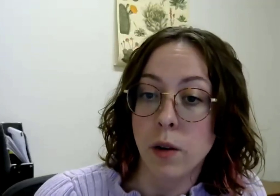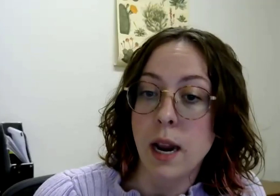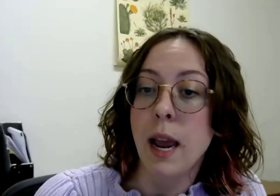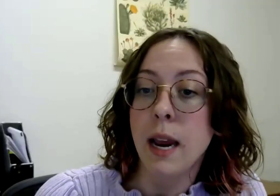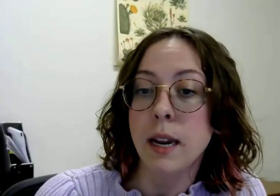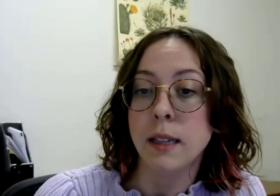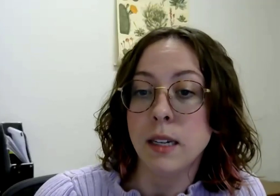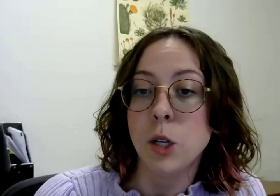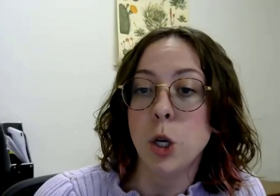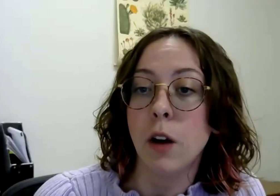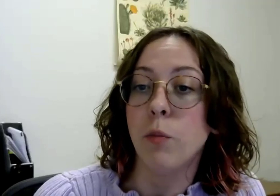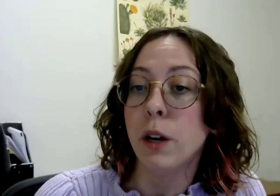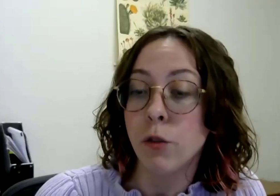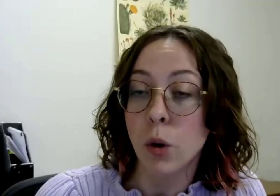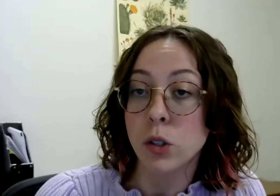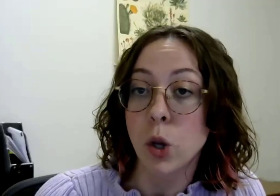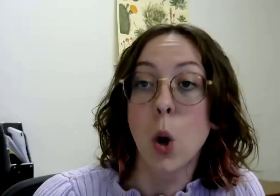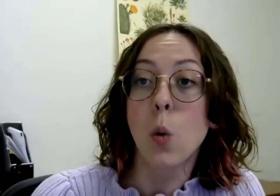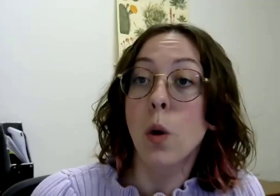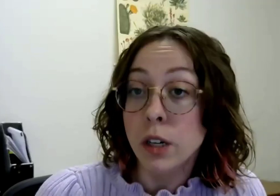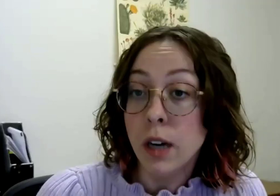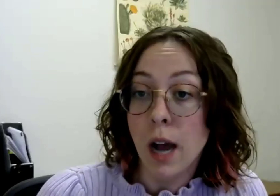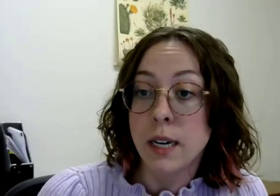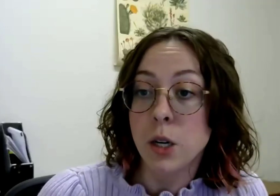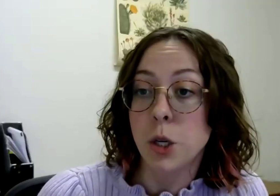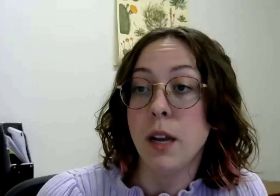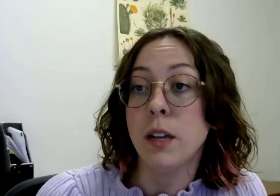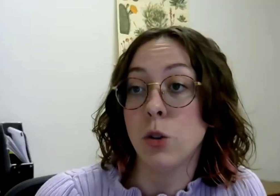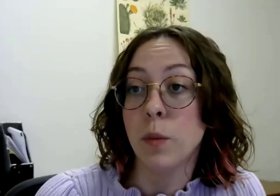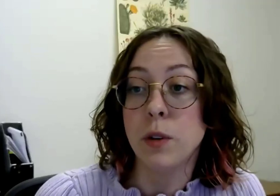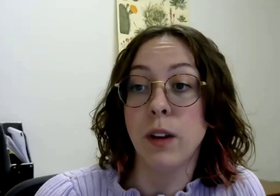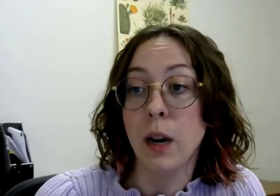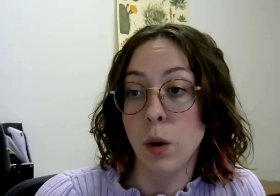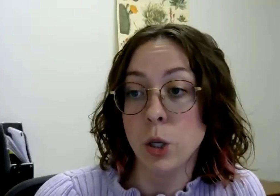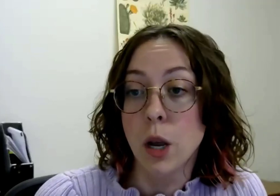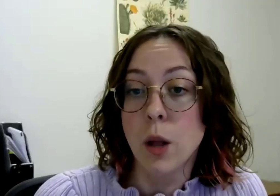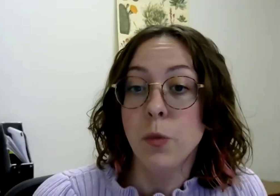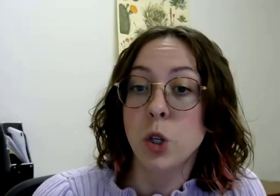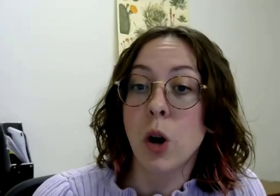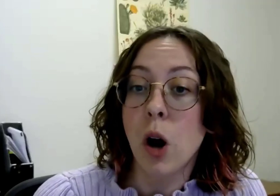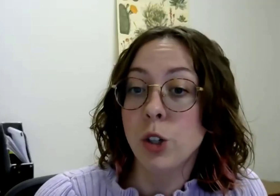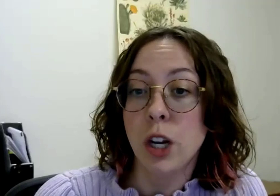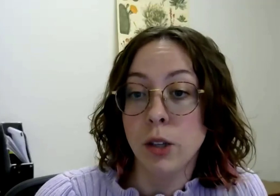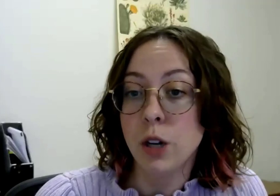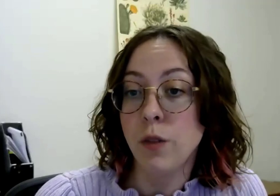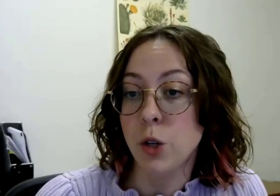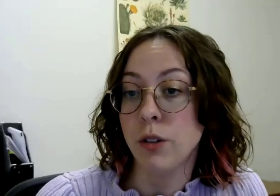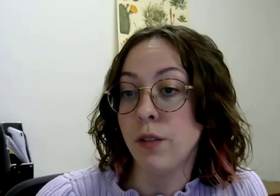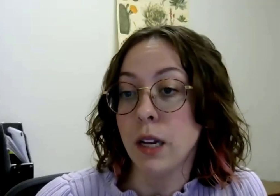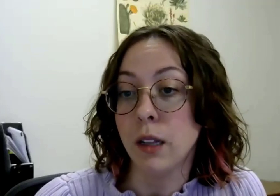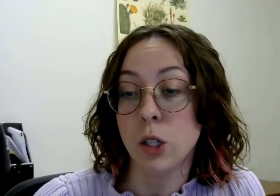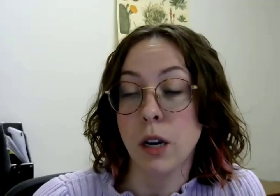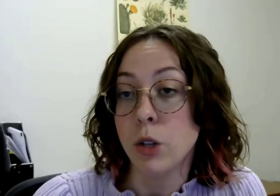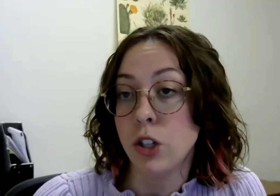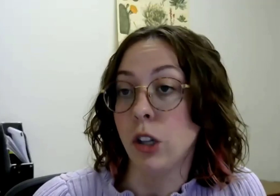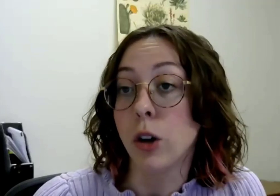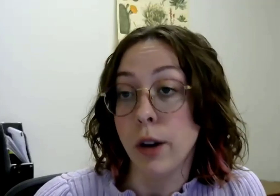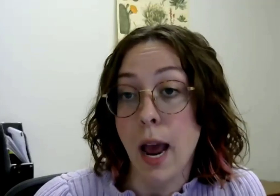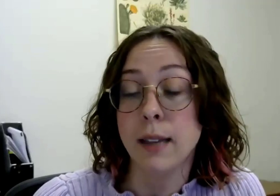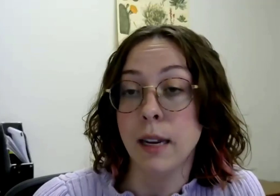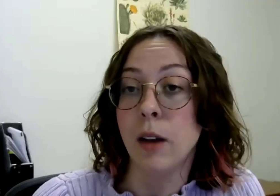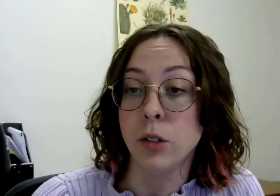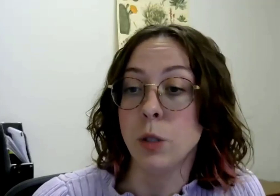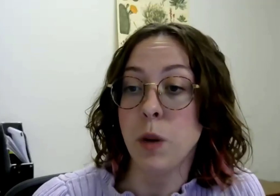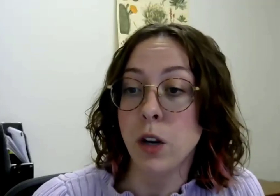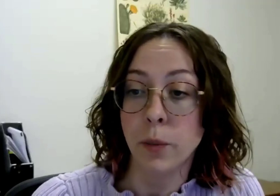color theory aid in the teaching of metaphors, word connotation, and descriptive language, which are all challenging features of the English language to